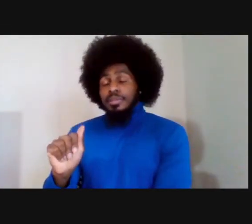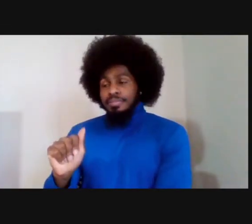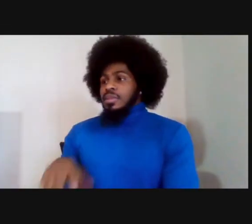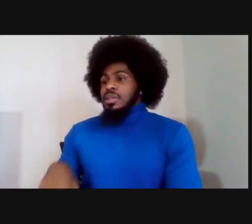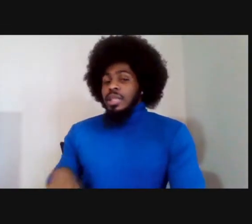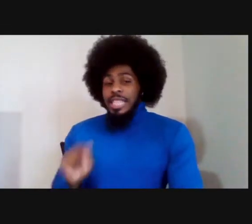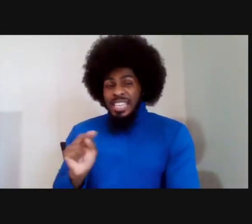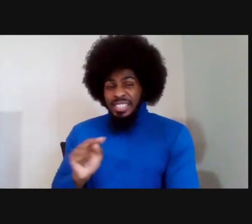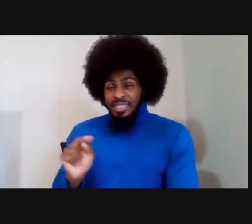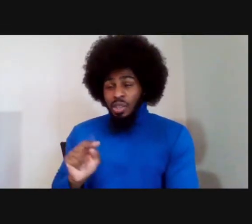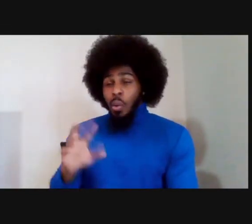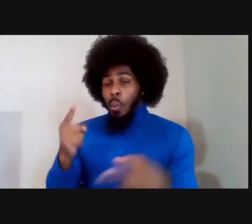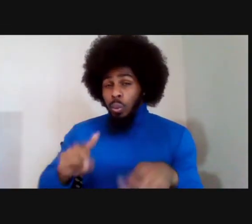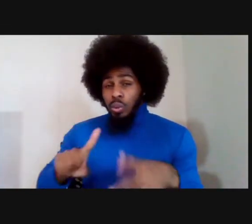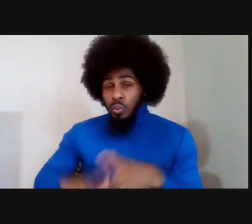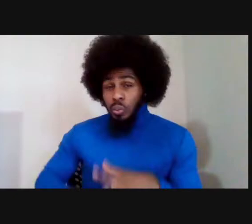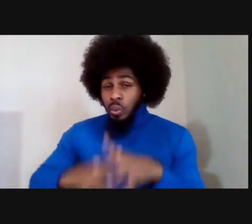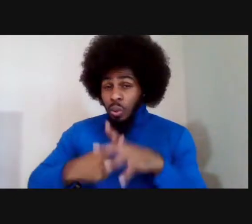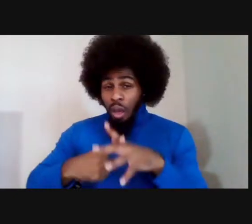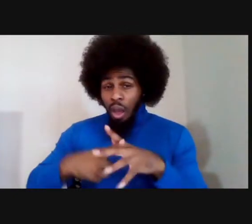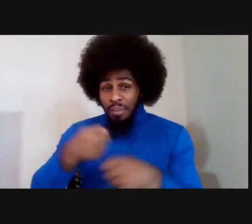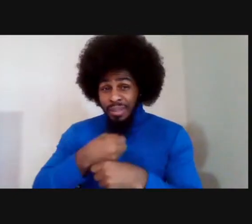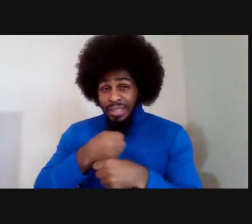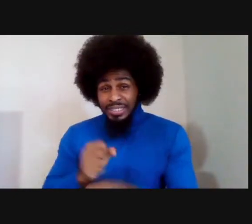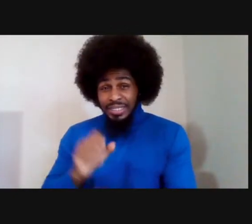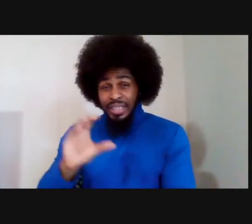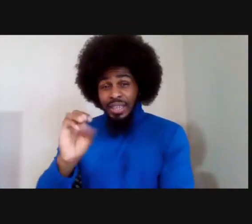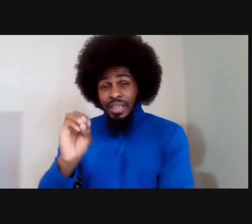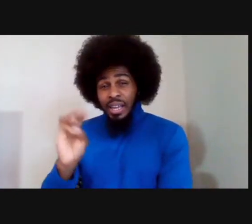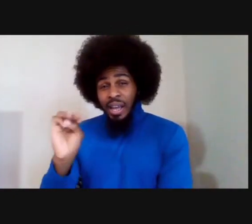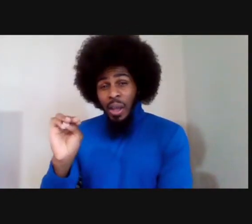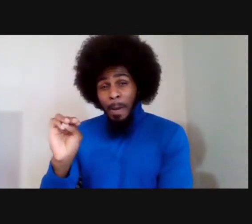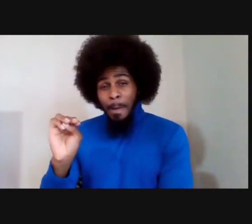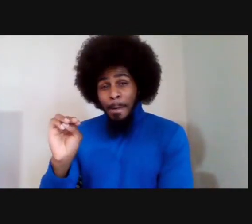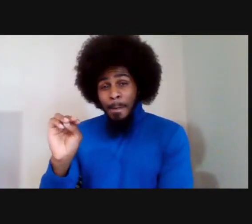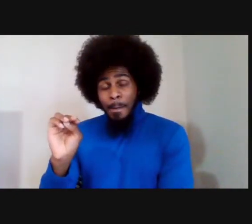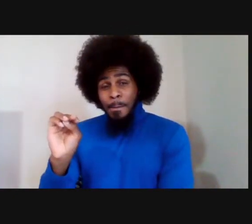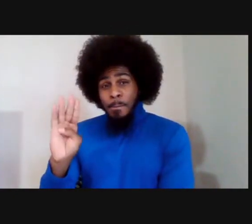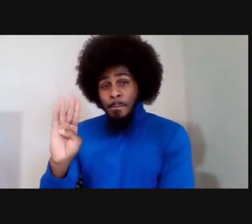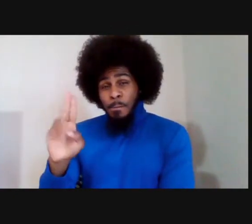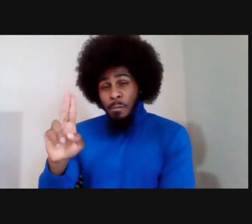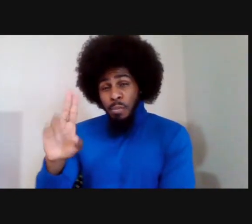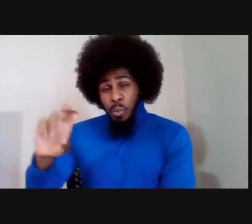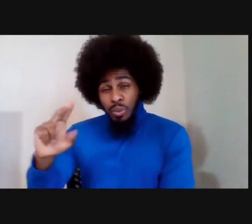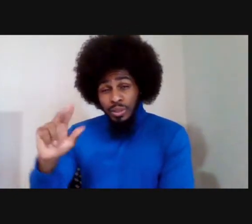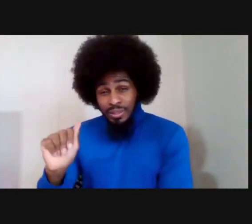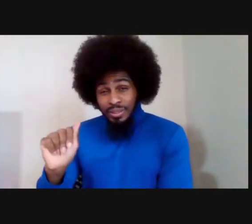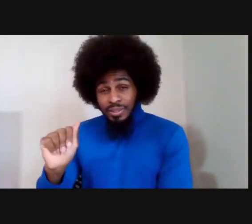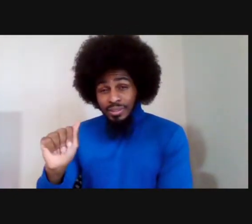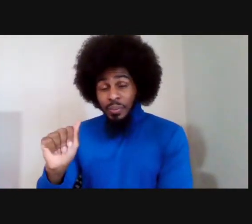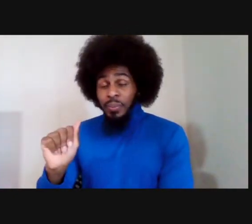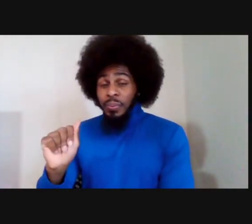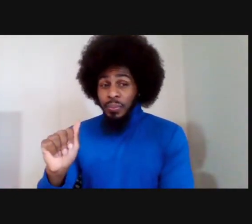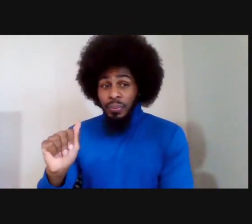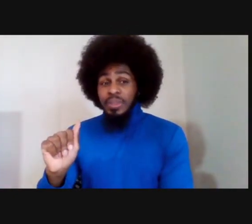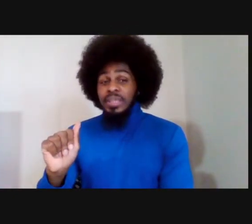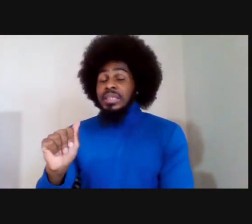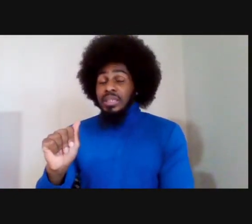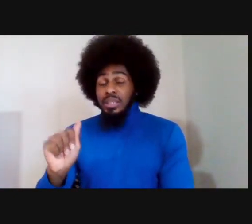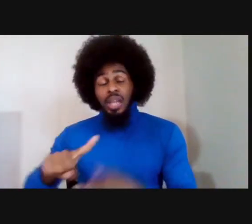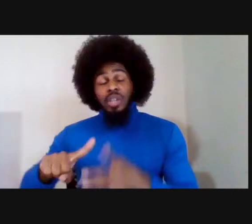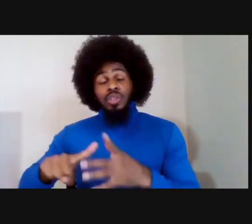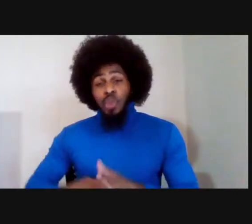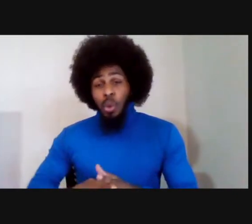in community because every time you make one batch, you end up with like two mothers. So if you are in the practice of